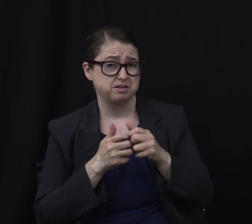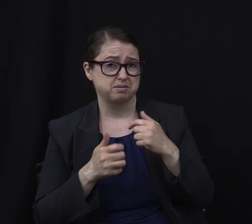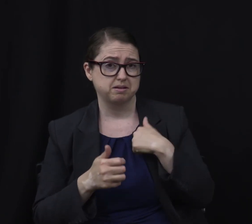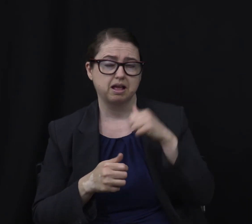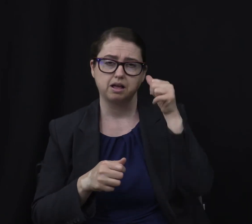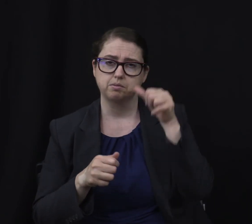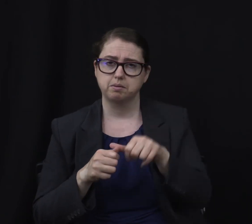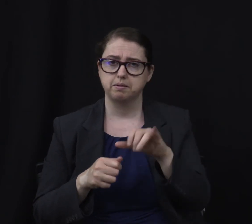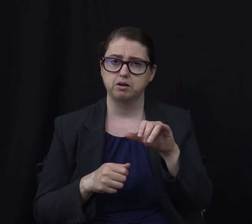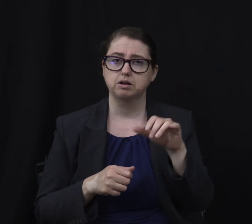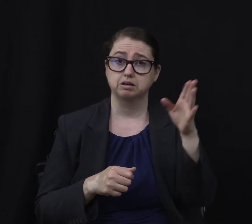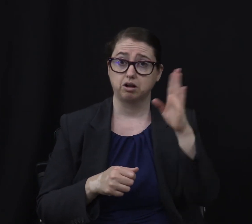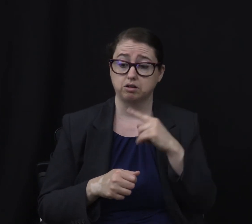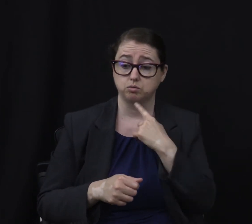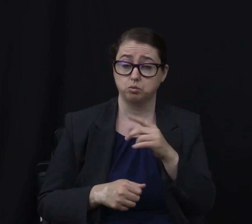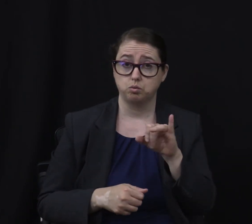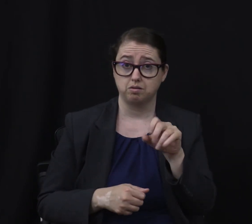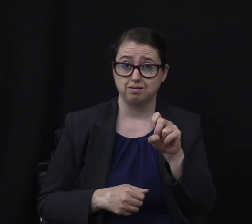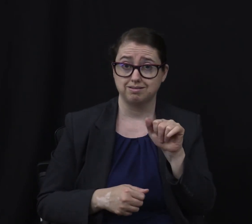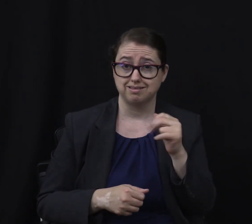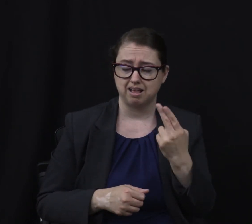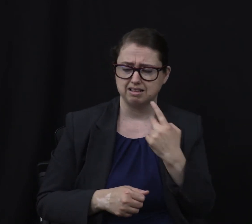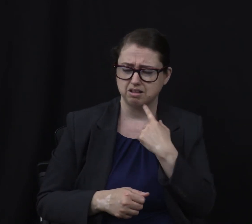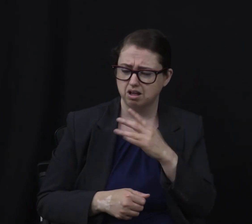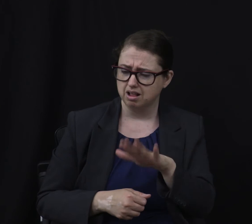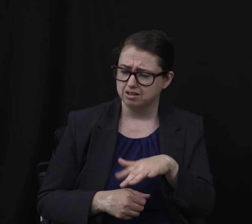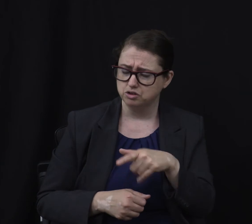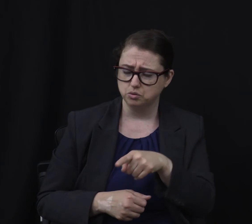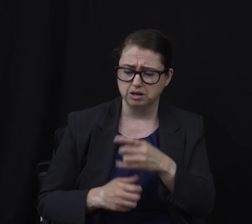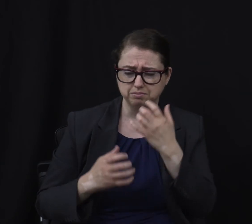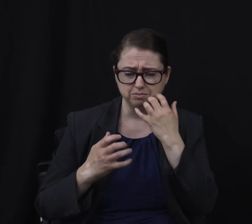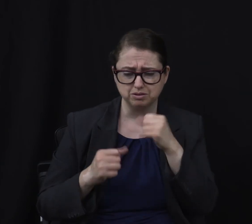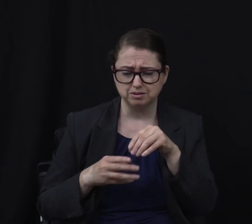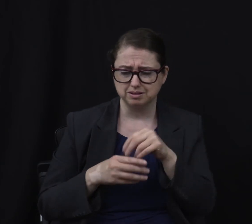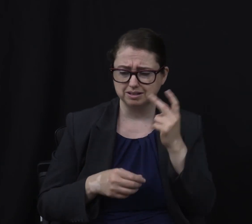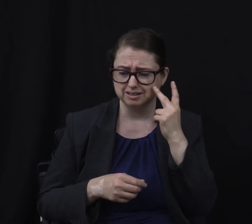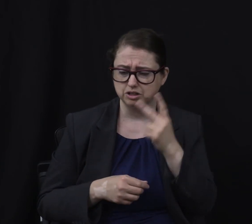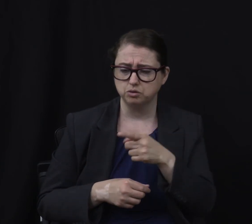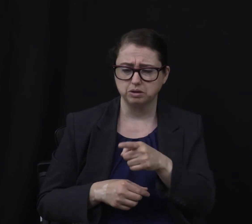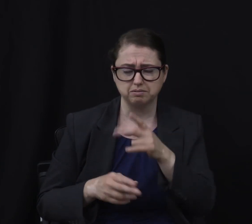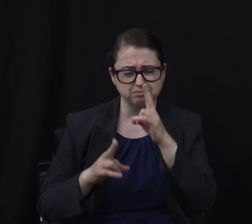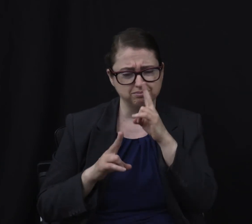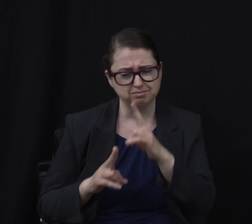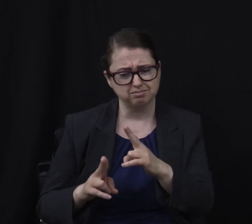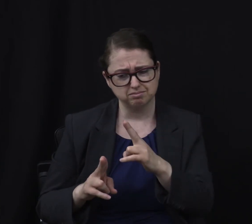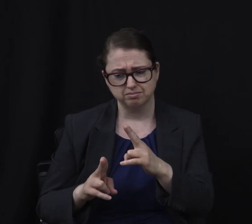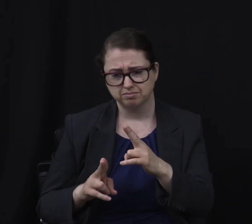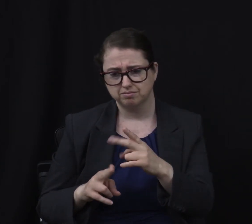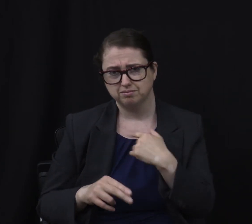were precious in my sight, you have been honorable, and I love you."